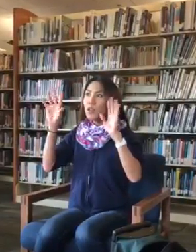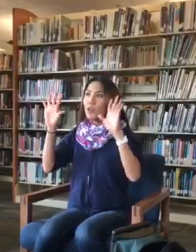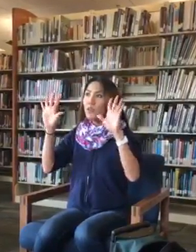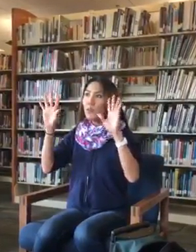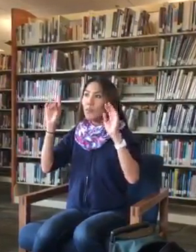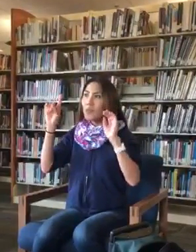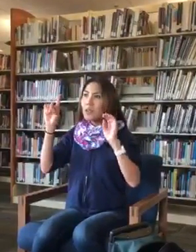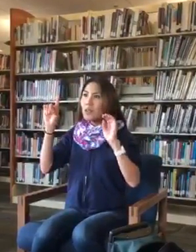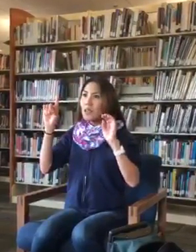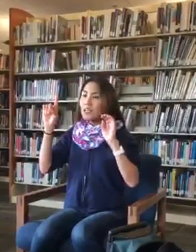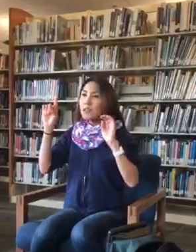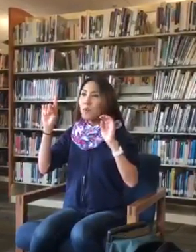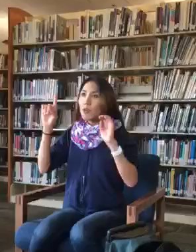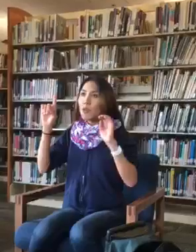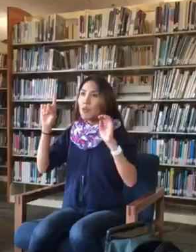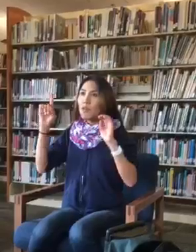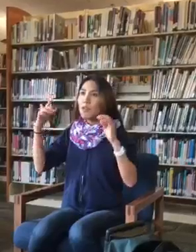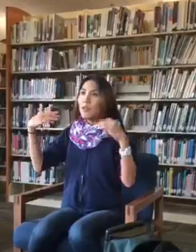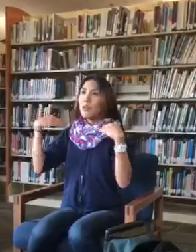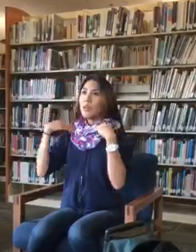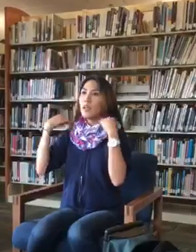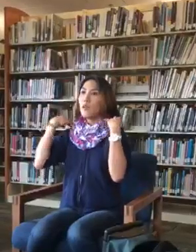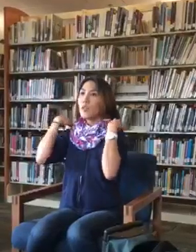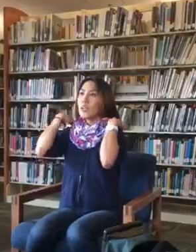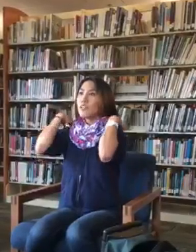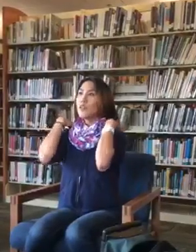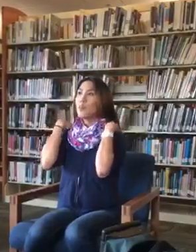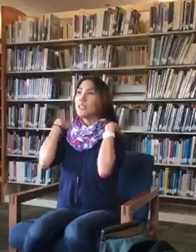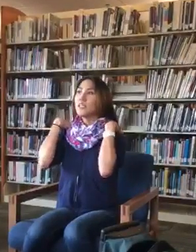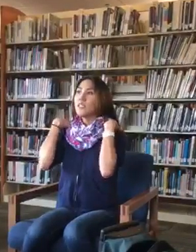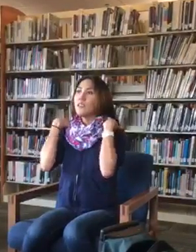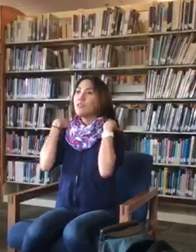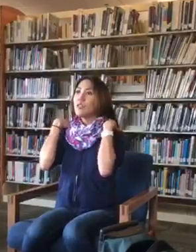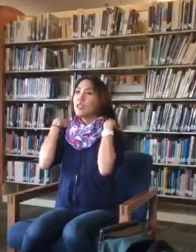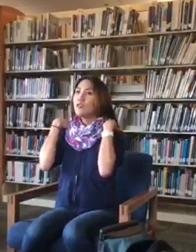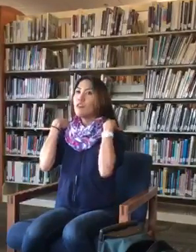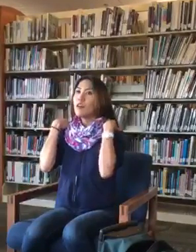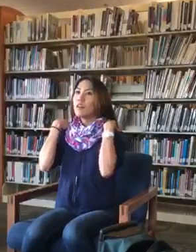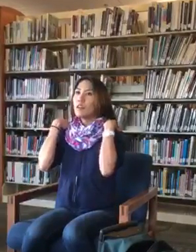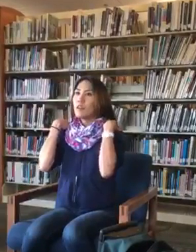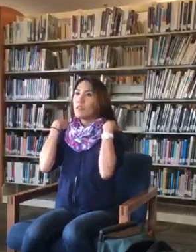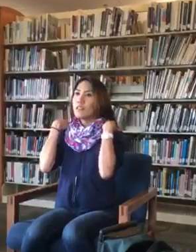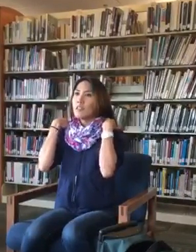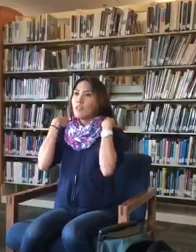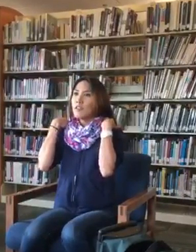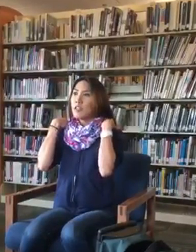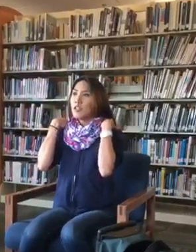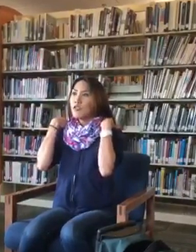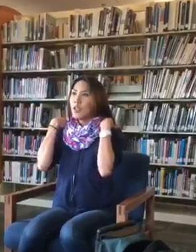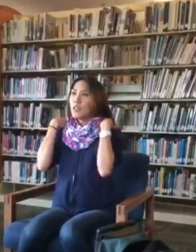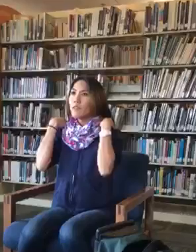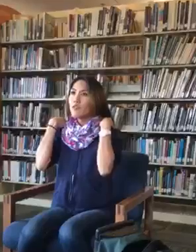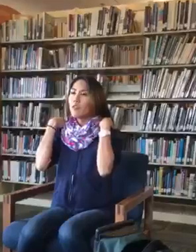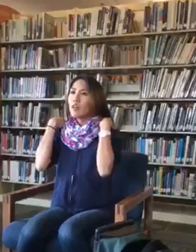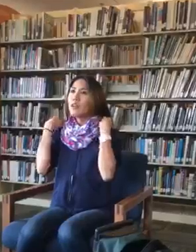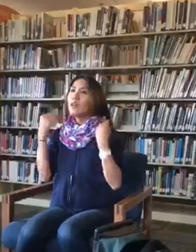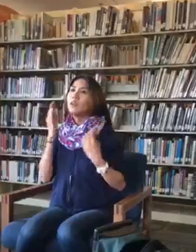nerve. It's a motor nerve. When you're asking your patient to shrug, you're assessing the strength of the shrug and